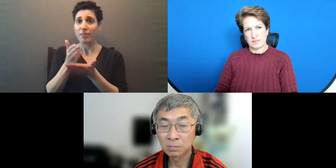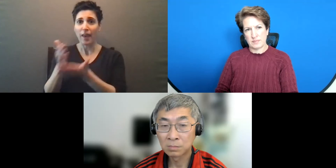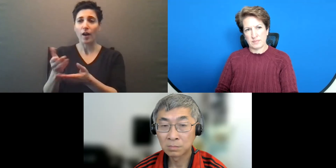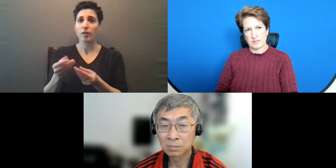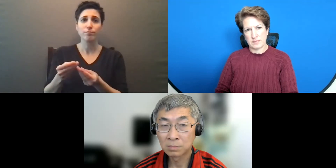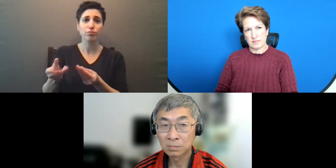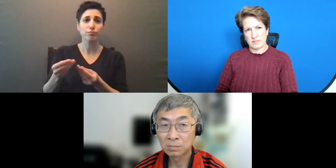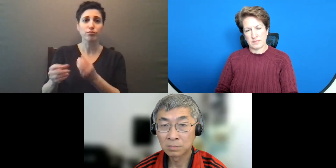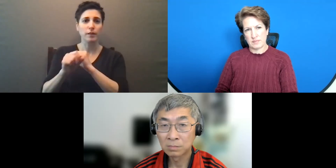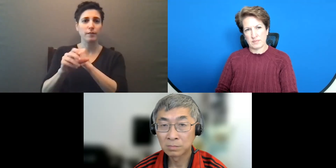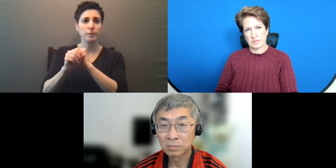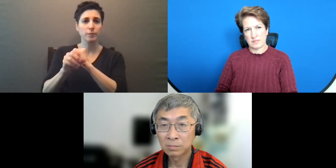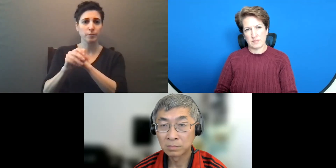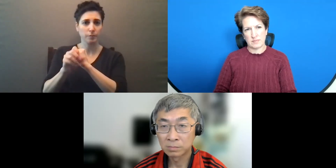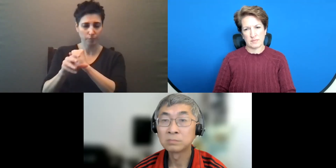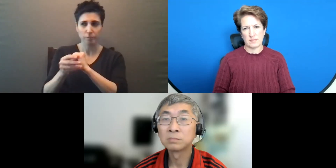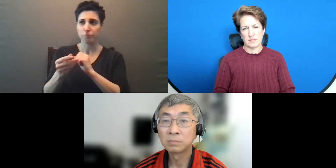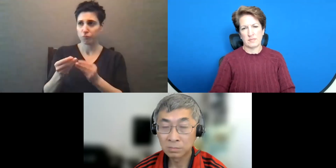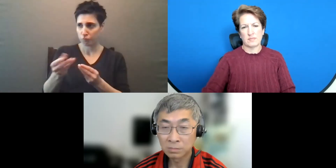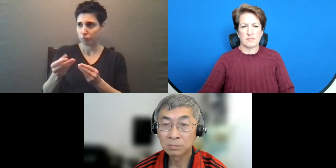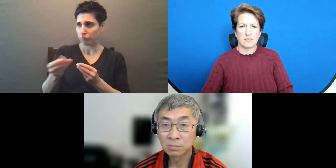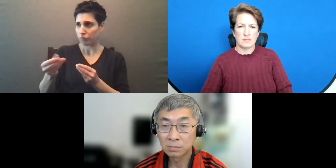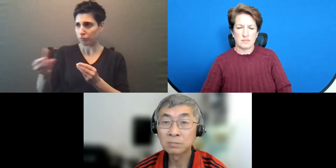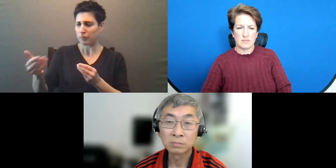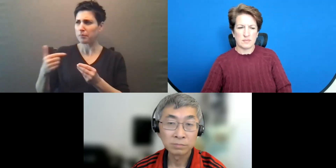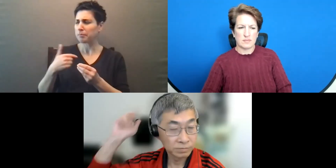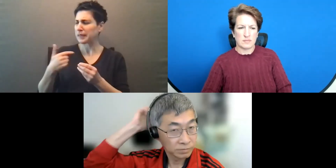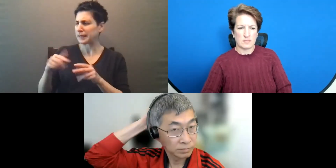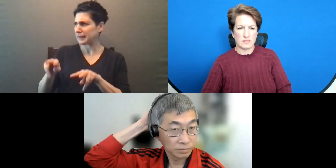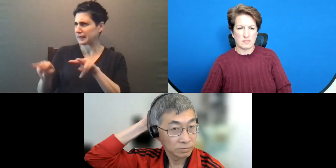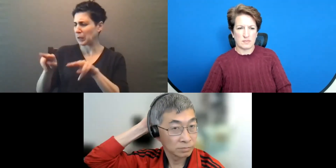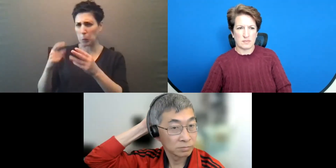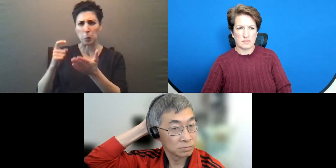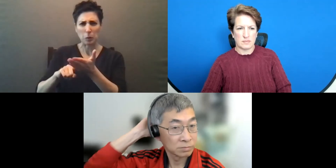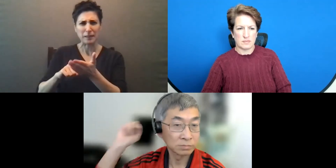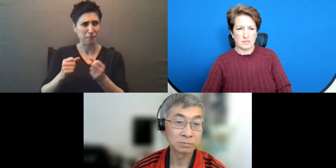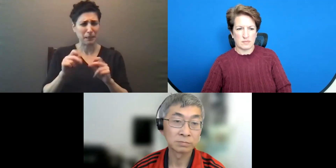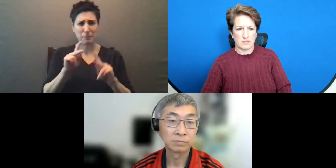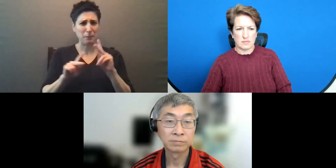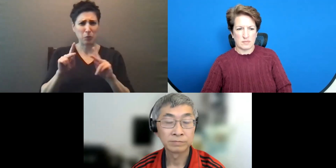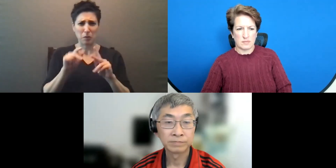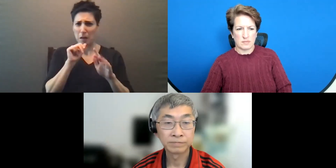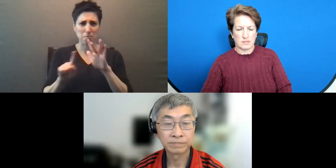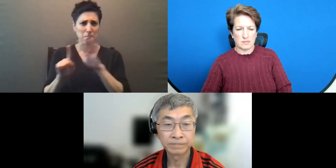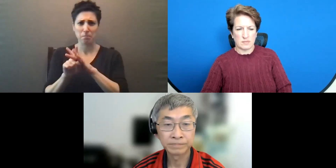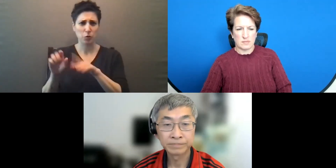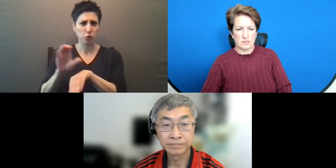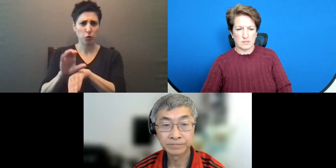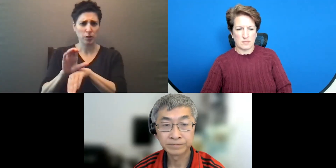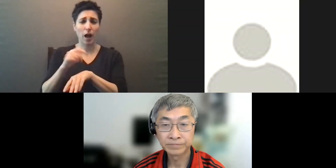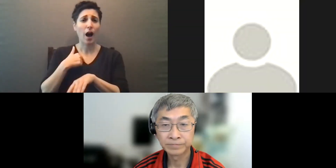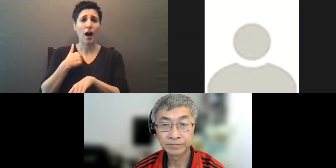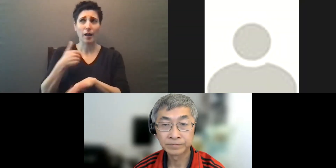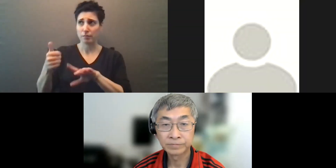I said, it's not working well. We are missing somebody. So I went to the management of the church, spoke